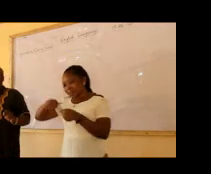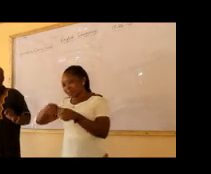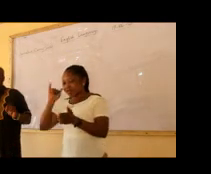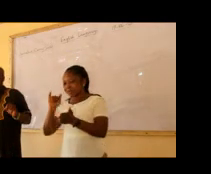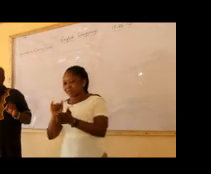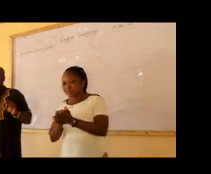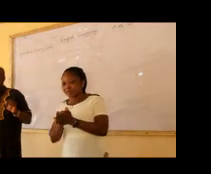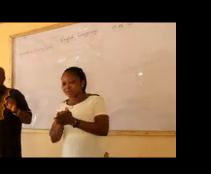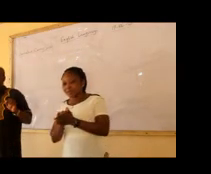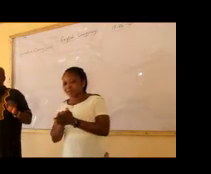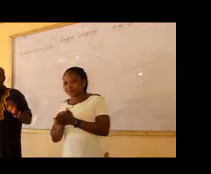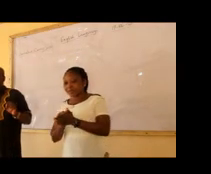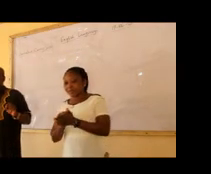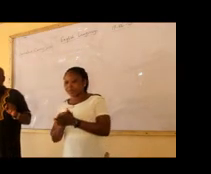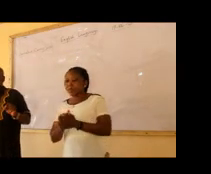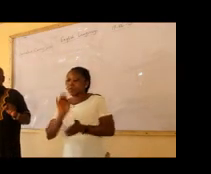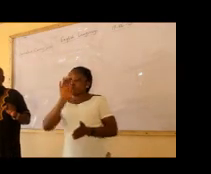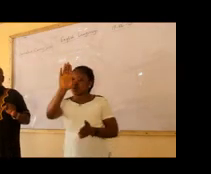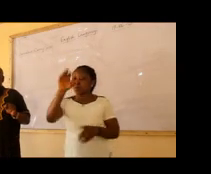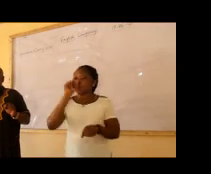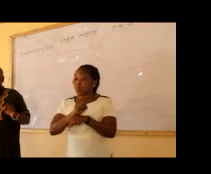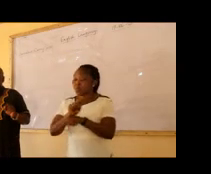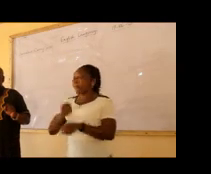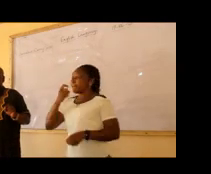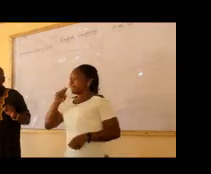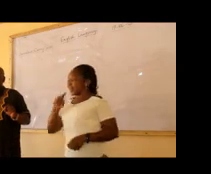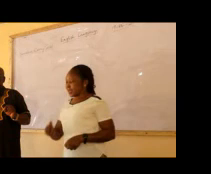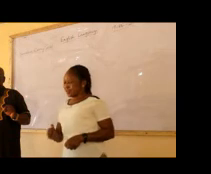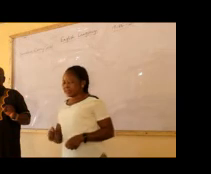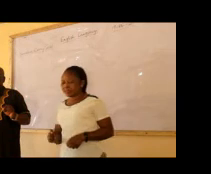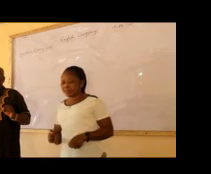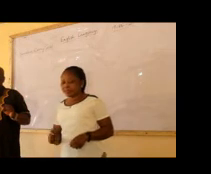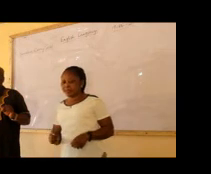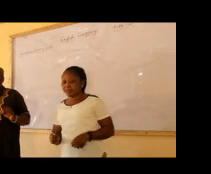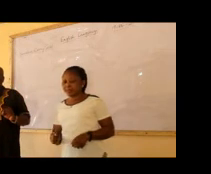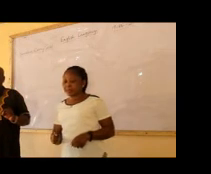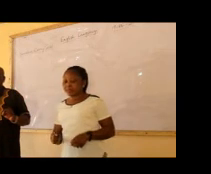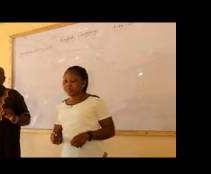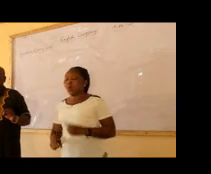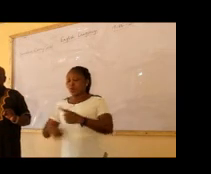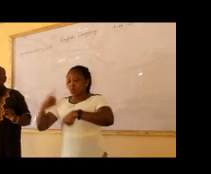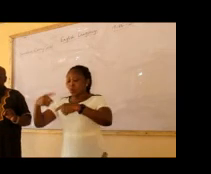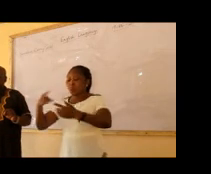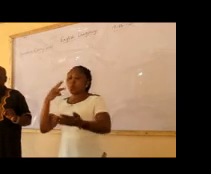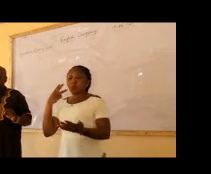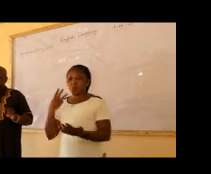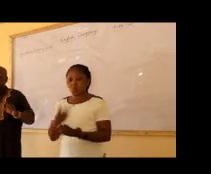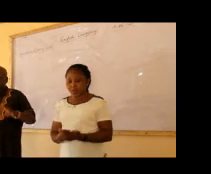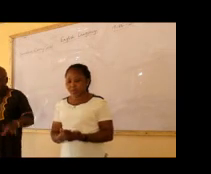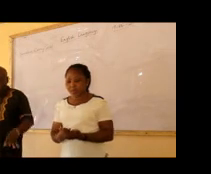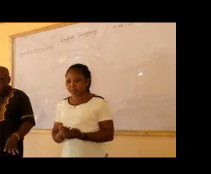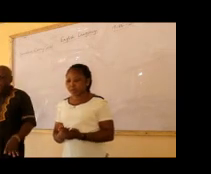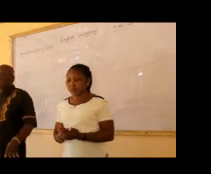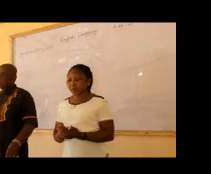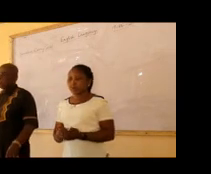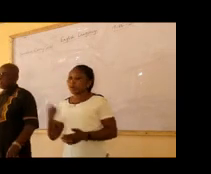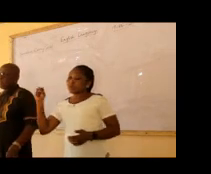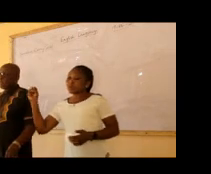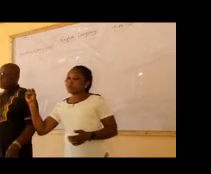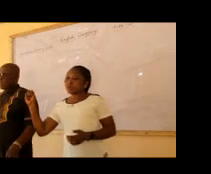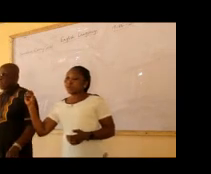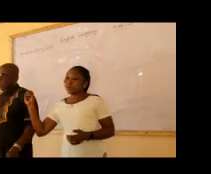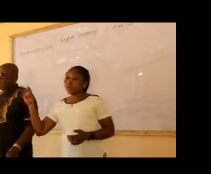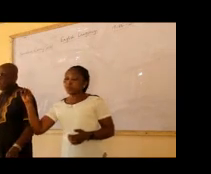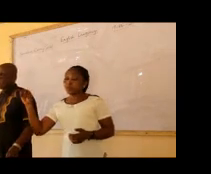that your work must flow. So when you are moving